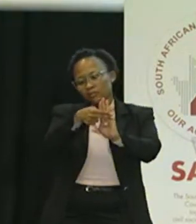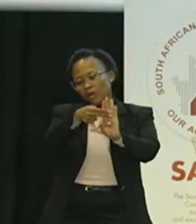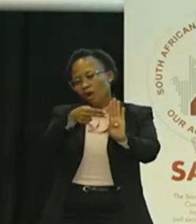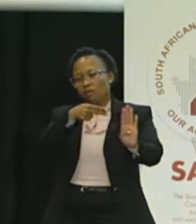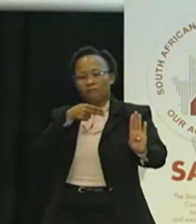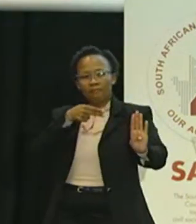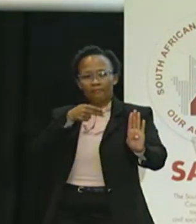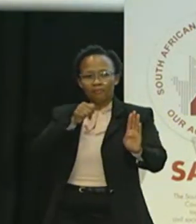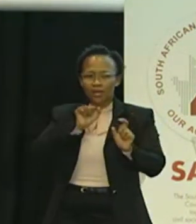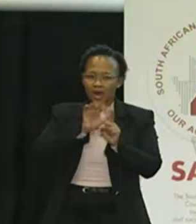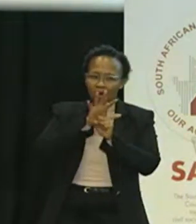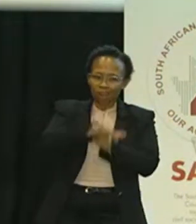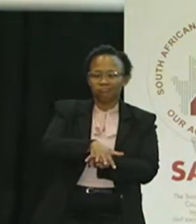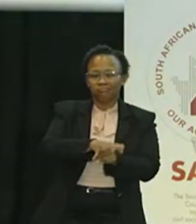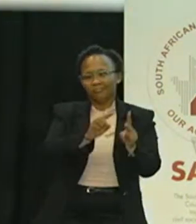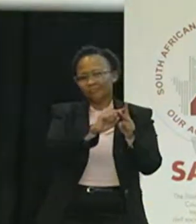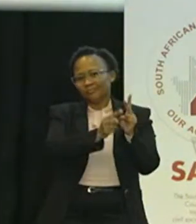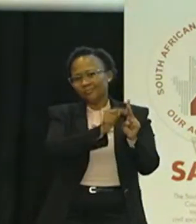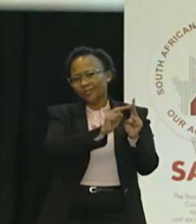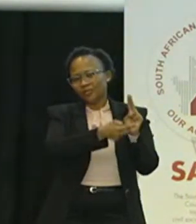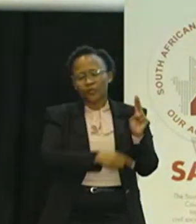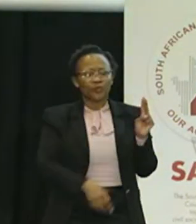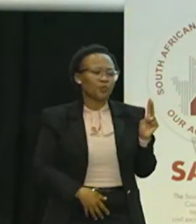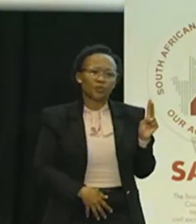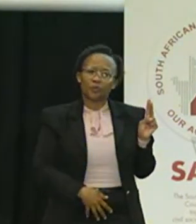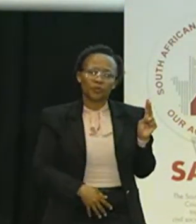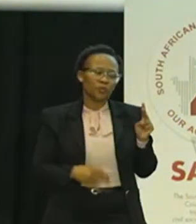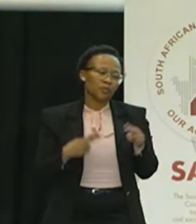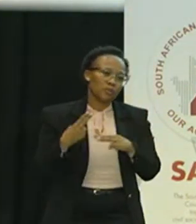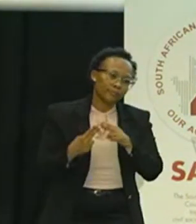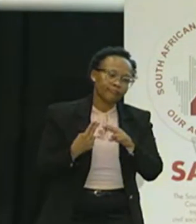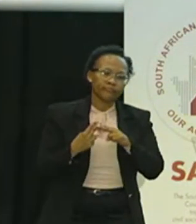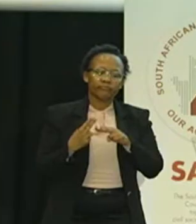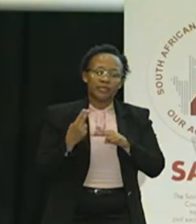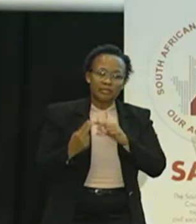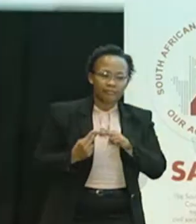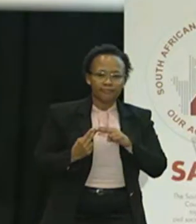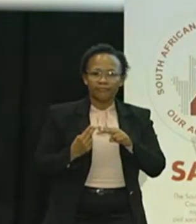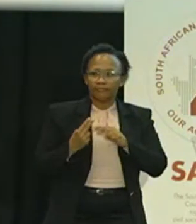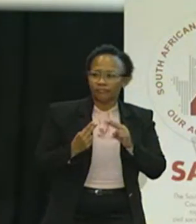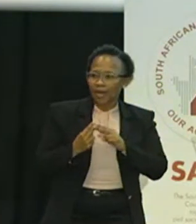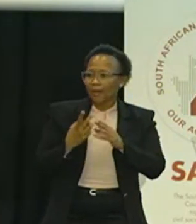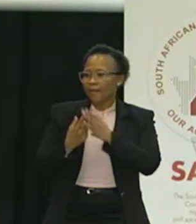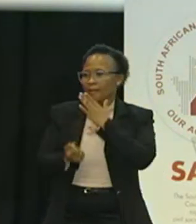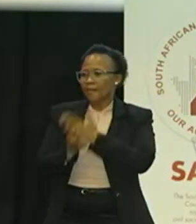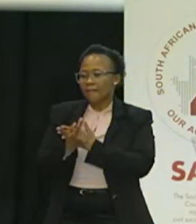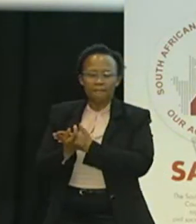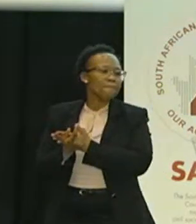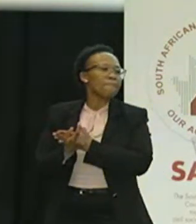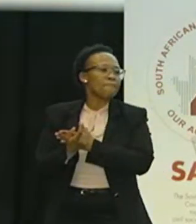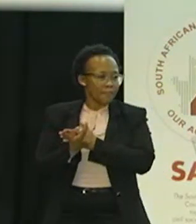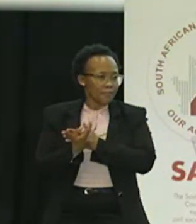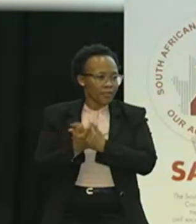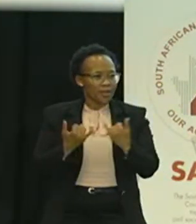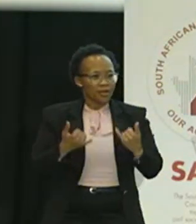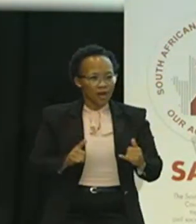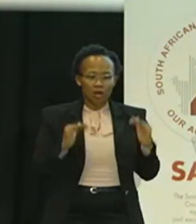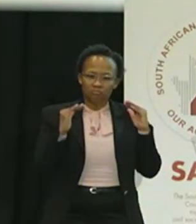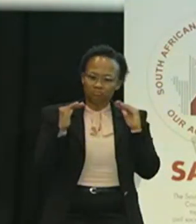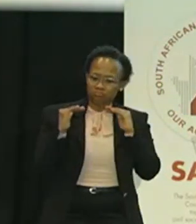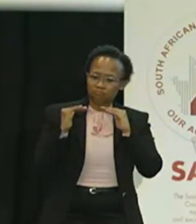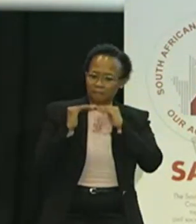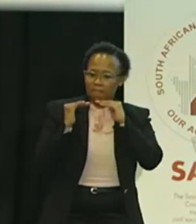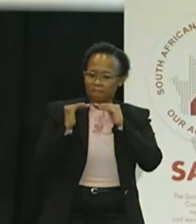has been coming up over and over and over again. We cannot get equitable services